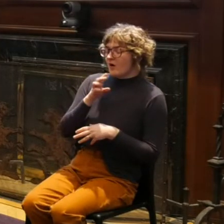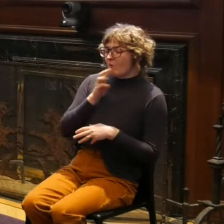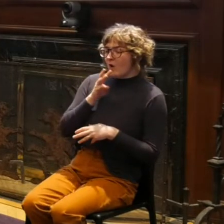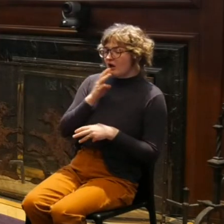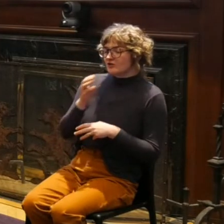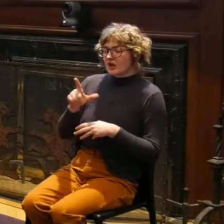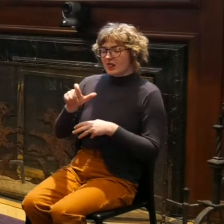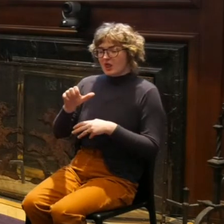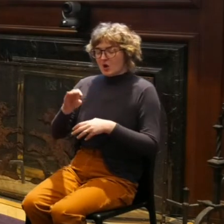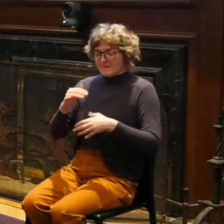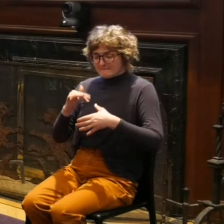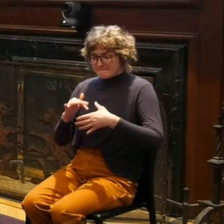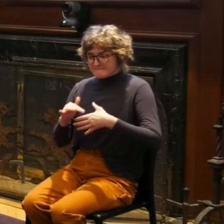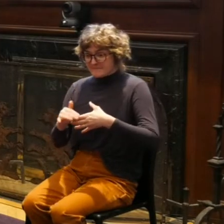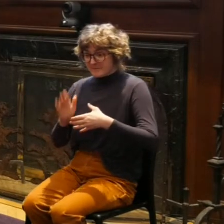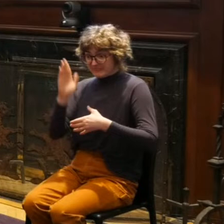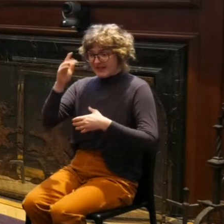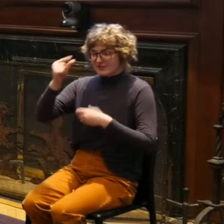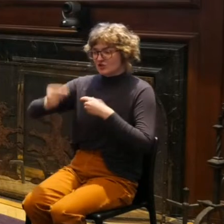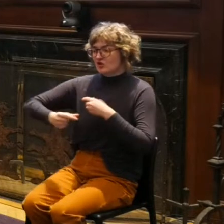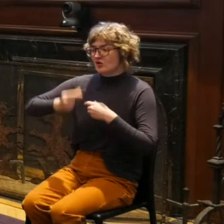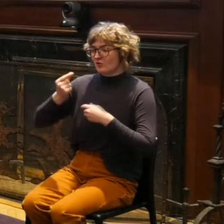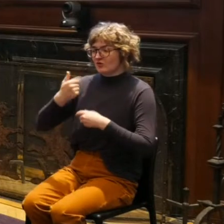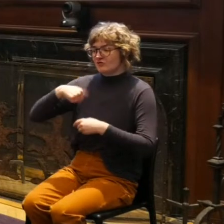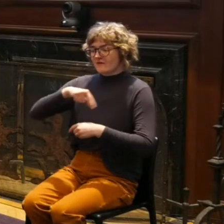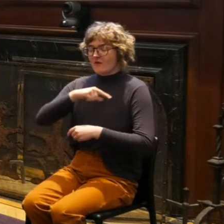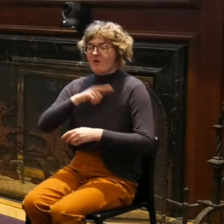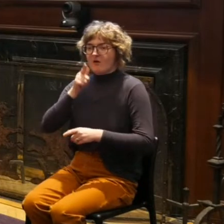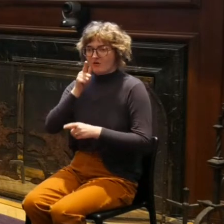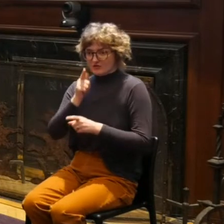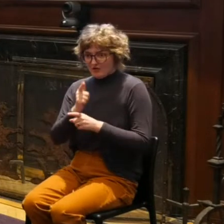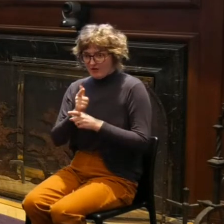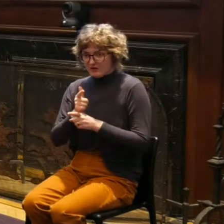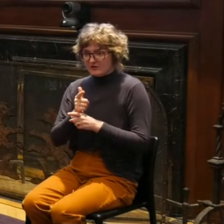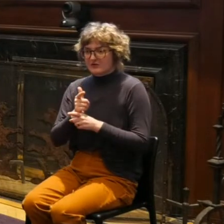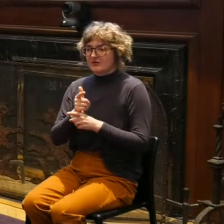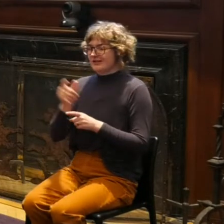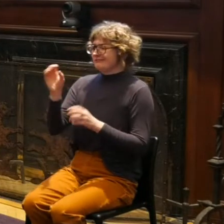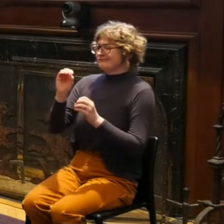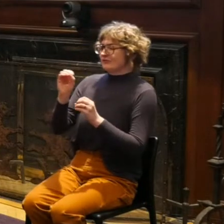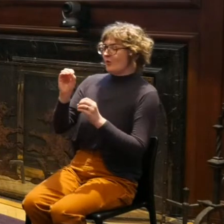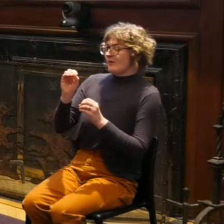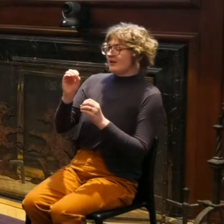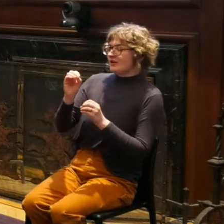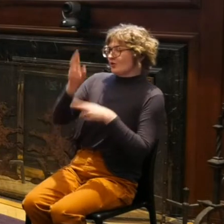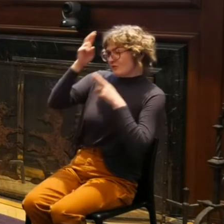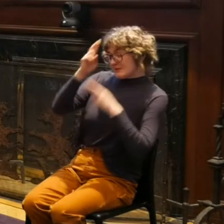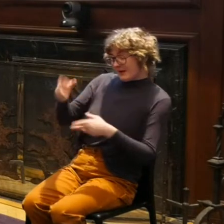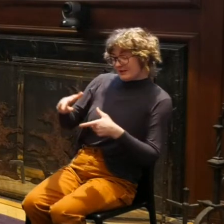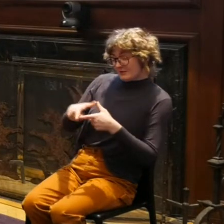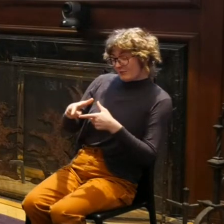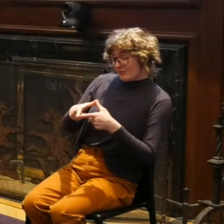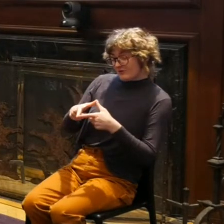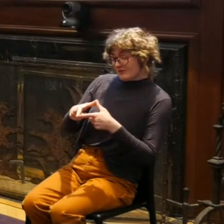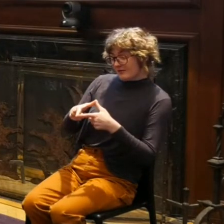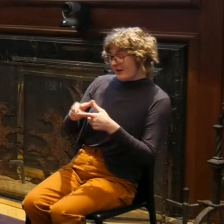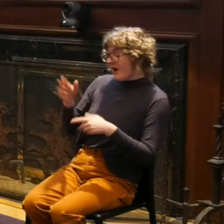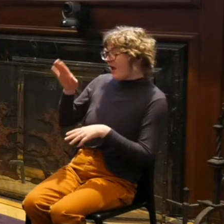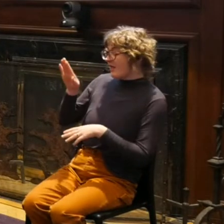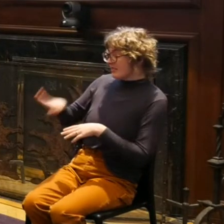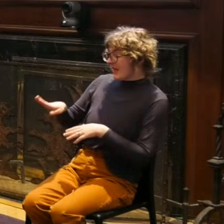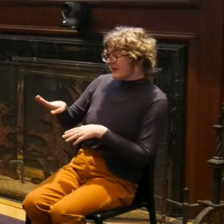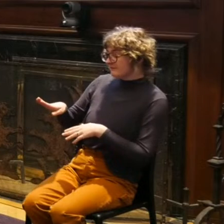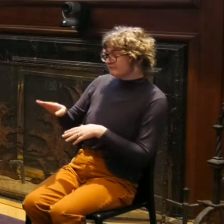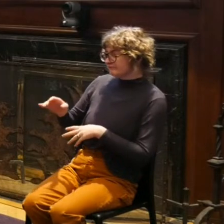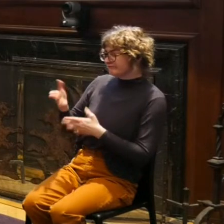lubricant the way of the next generation of our daughters. And nobody respects the pussy because they perceive it